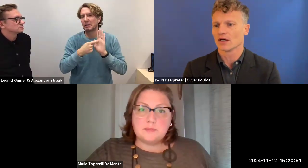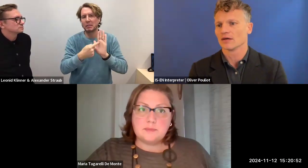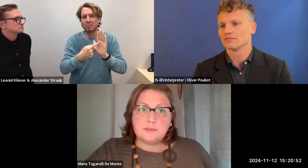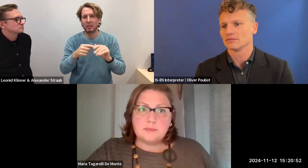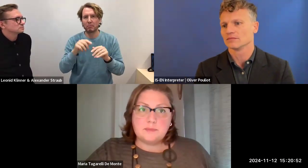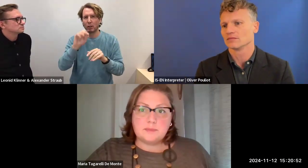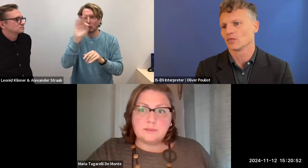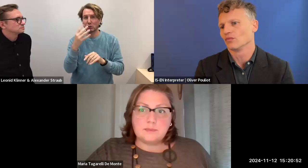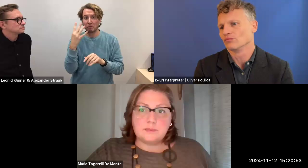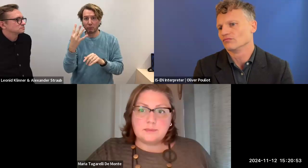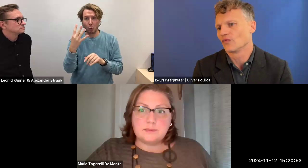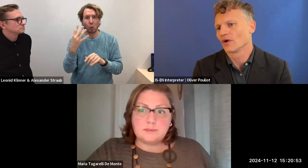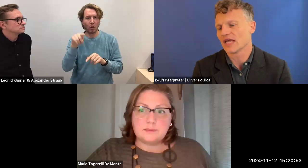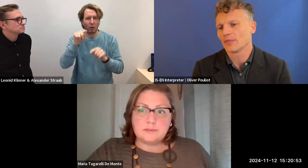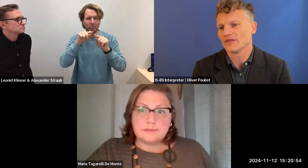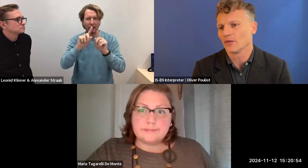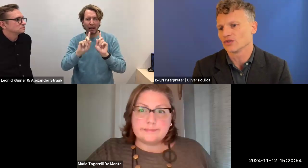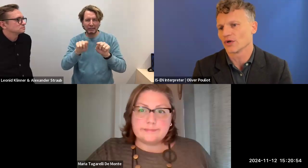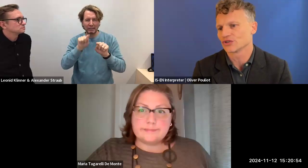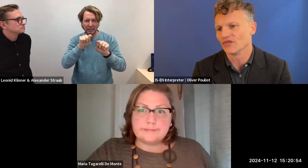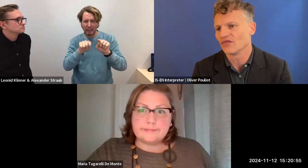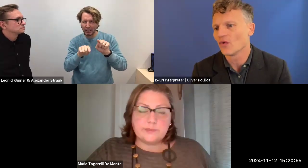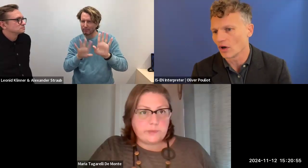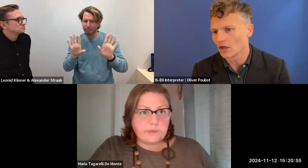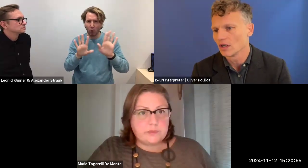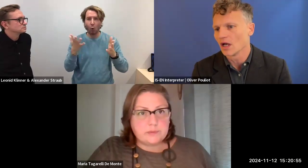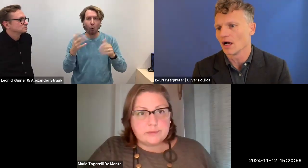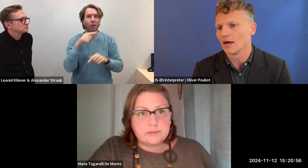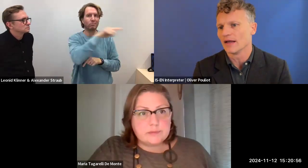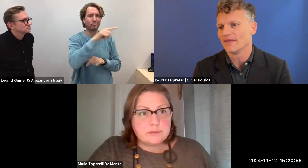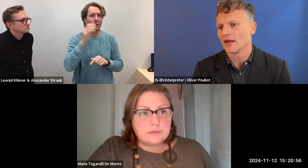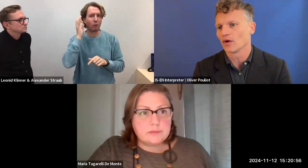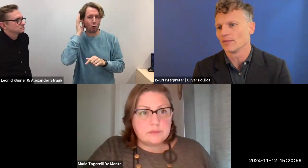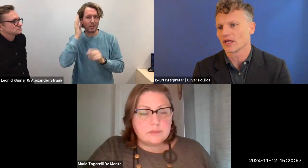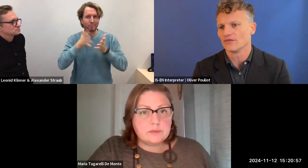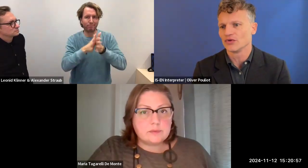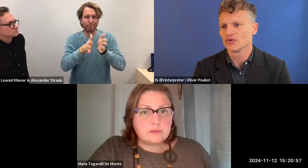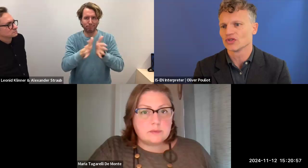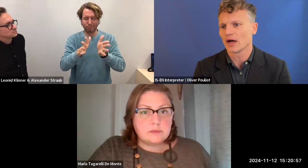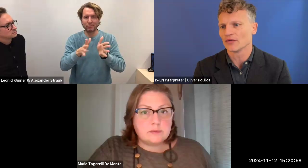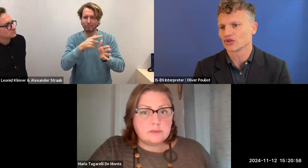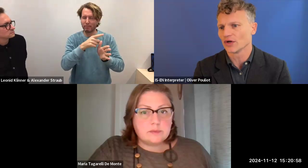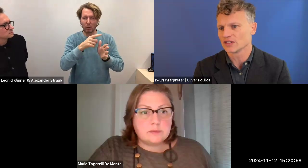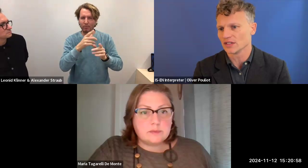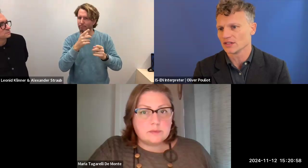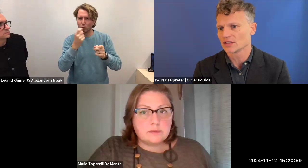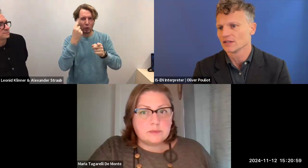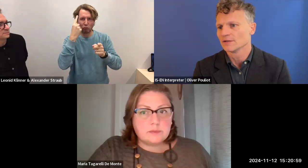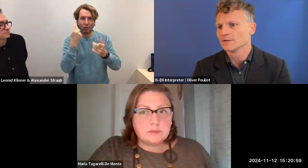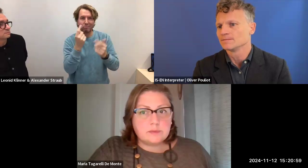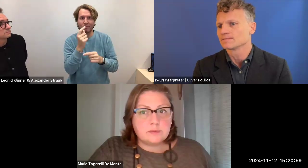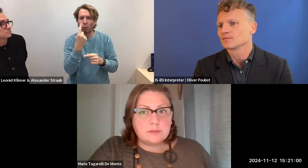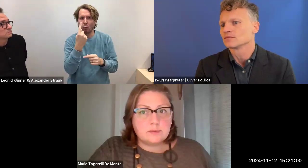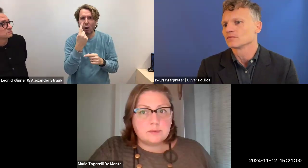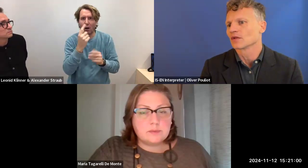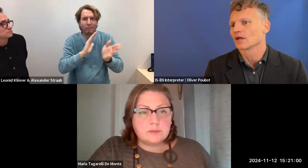and for example, if it was question 4 and they were a bit confused about the choices,